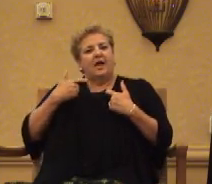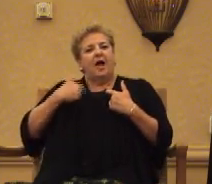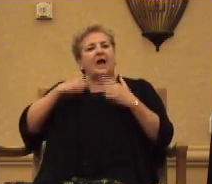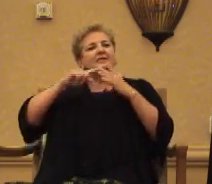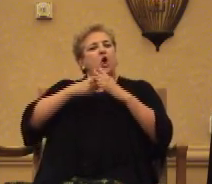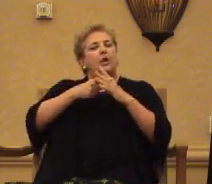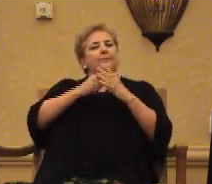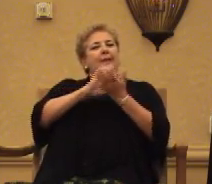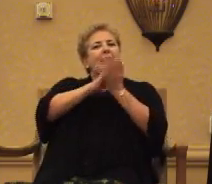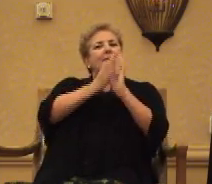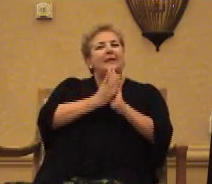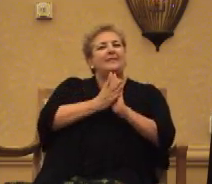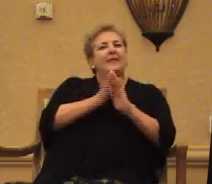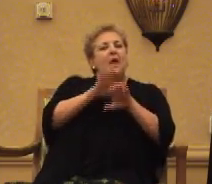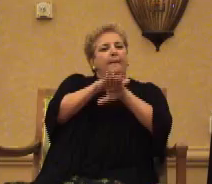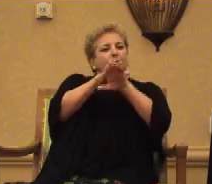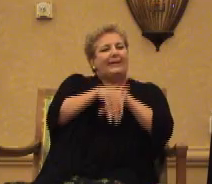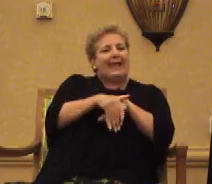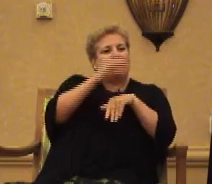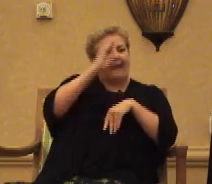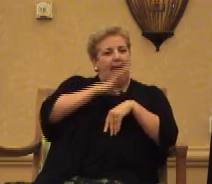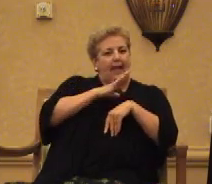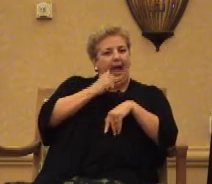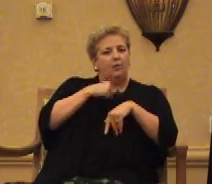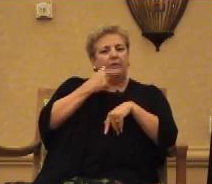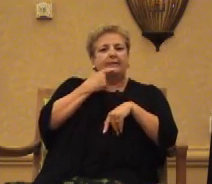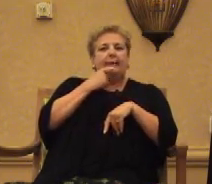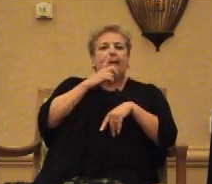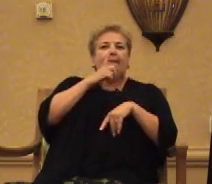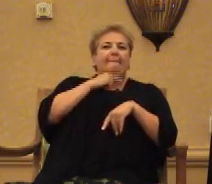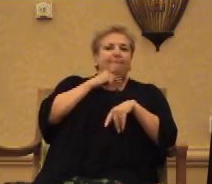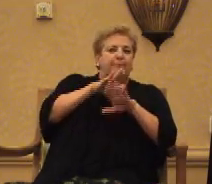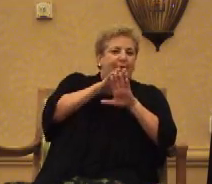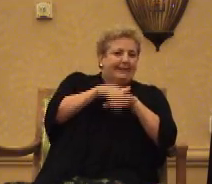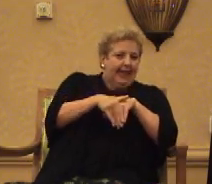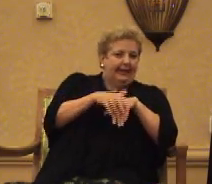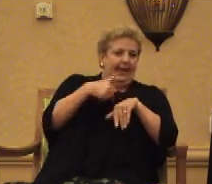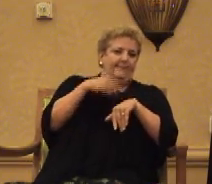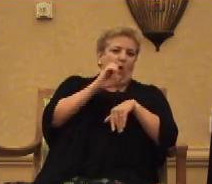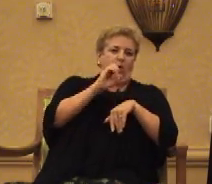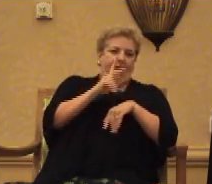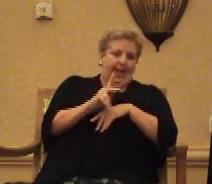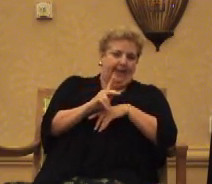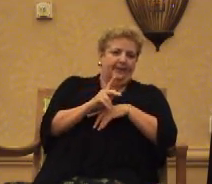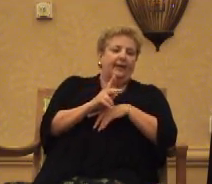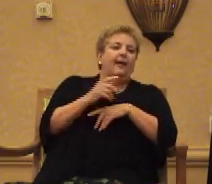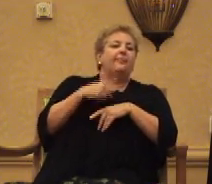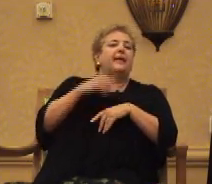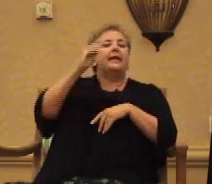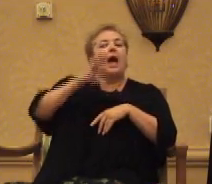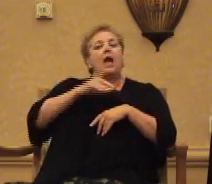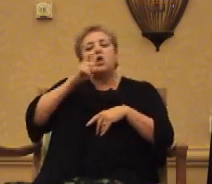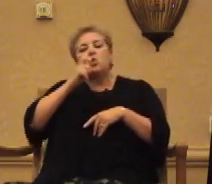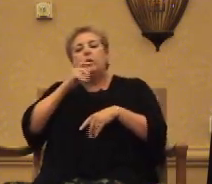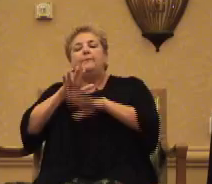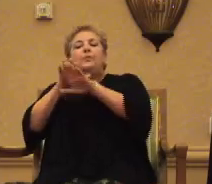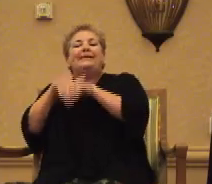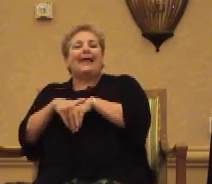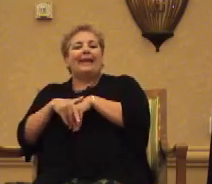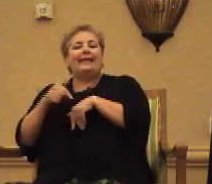who pretended he was okay, the guy who pretended he was cool, the guy who pretended he wasn't afraid, the